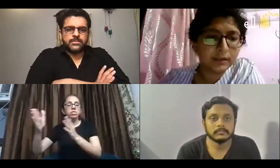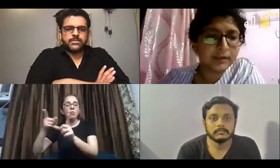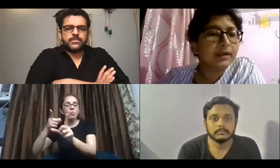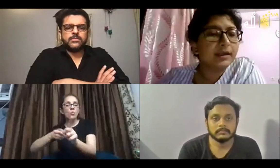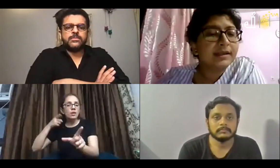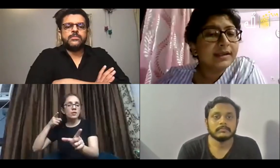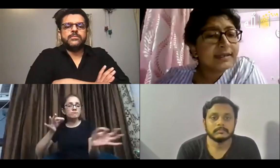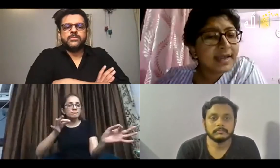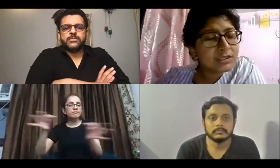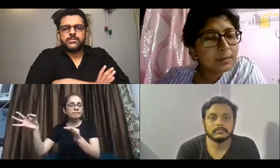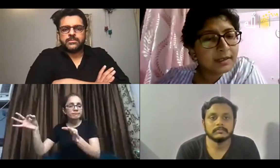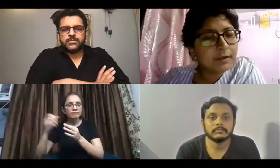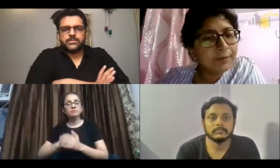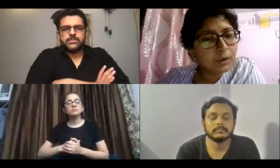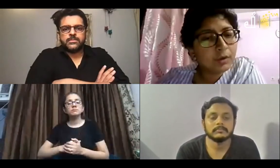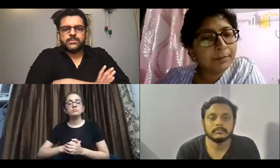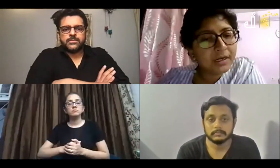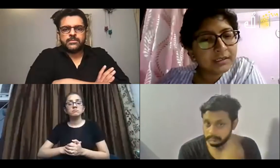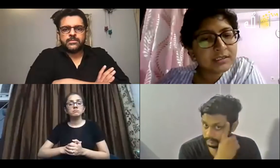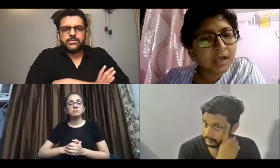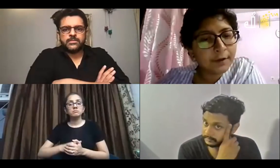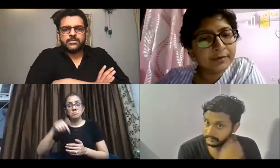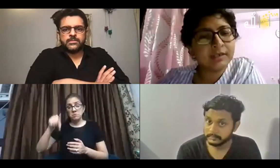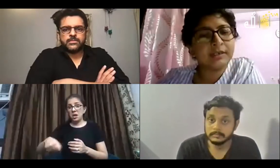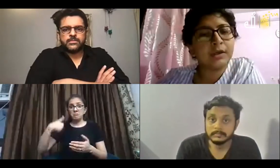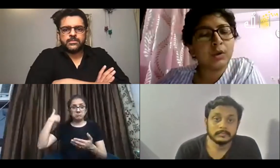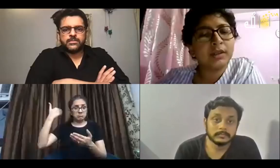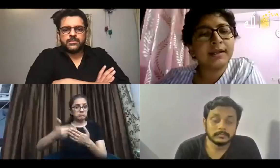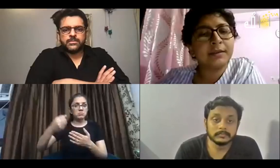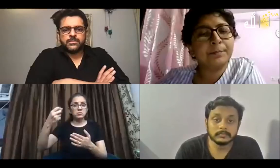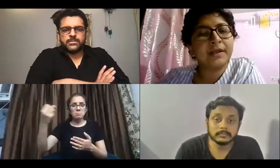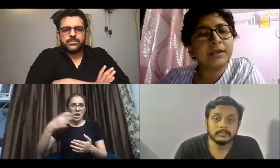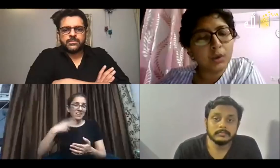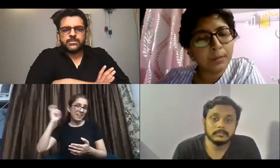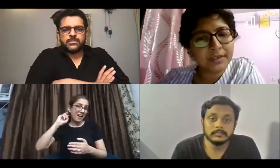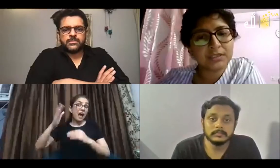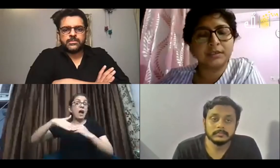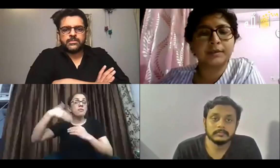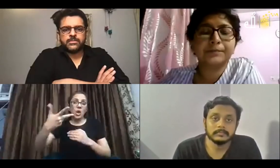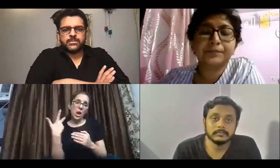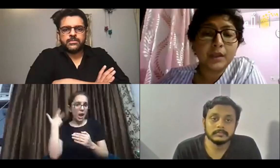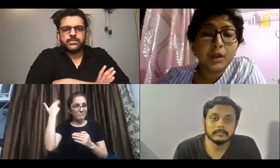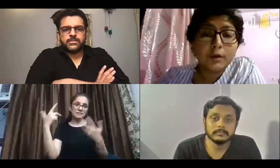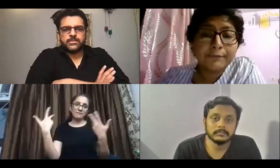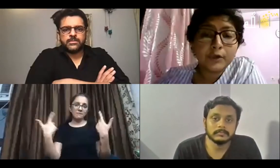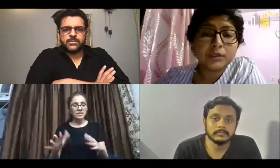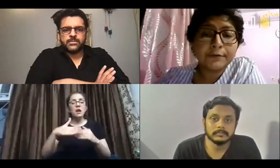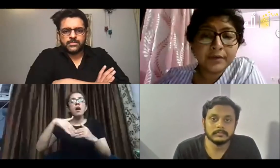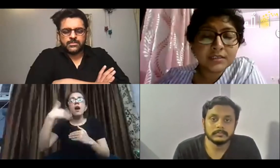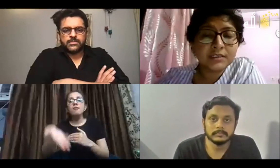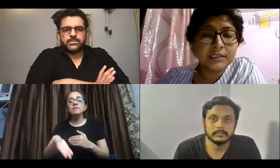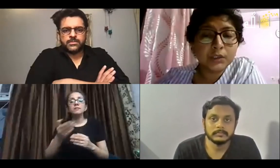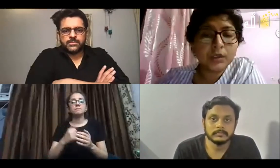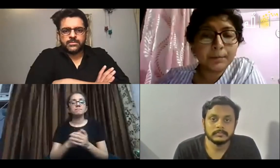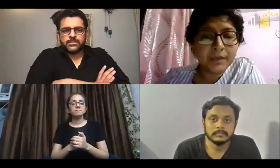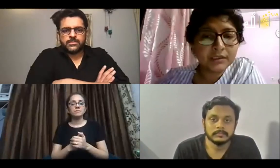1 year. It has been 4 months after the cochlear implant operation. For the